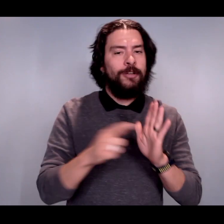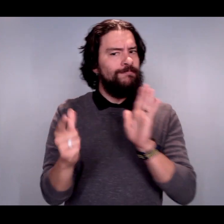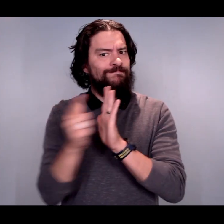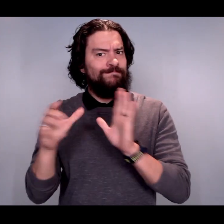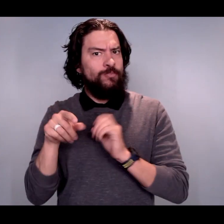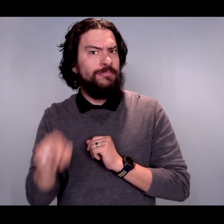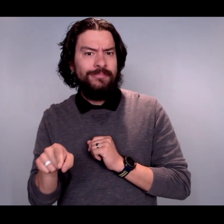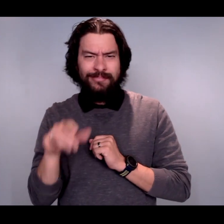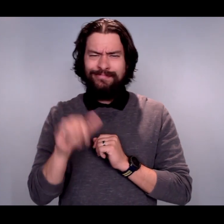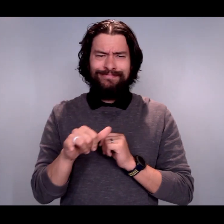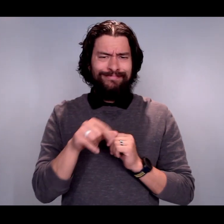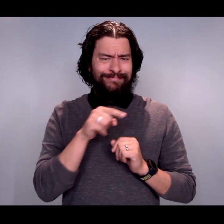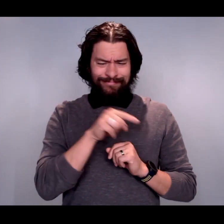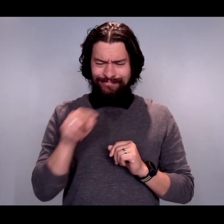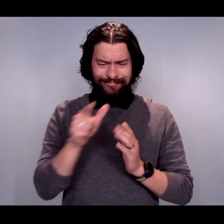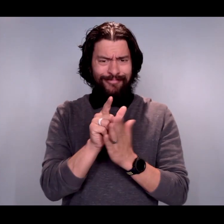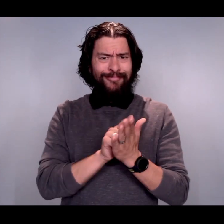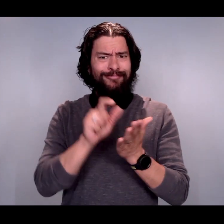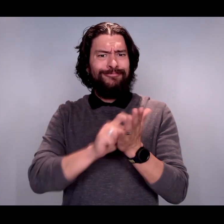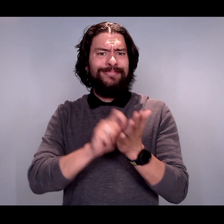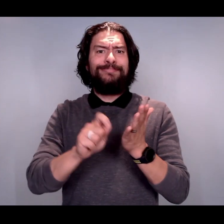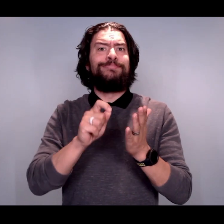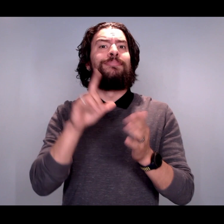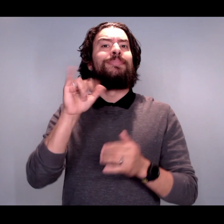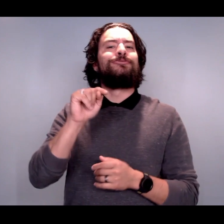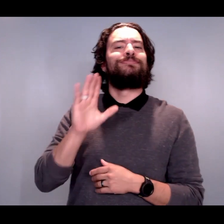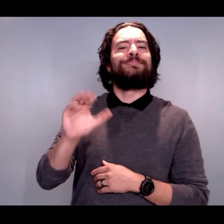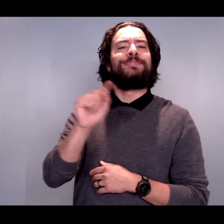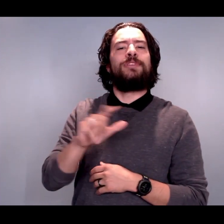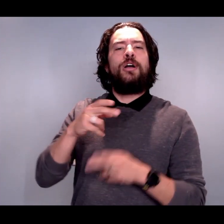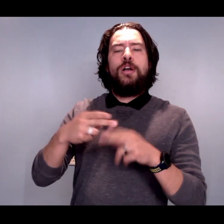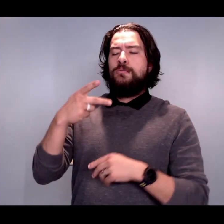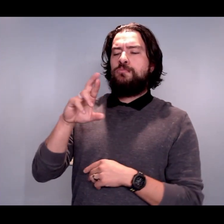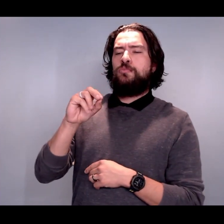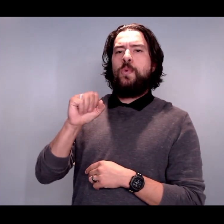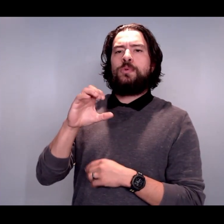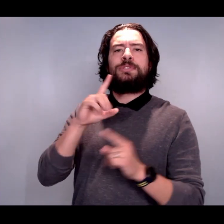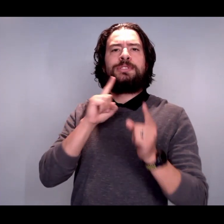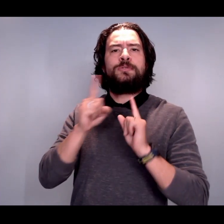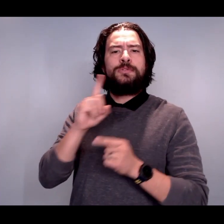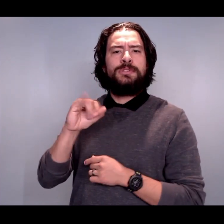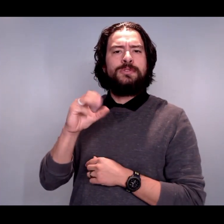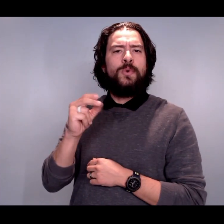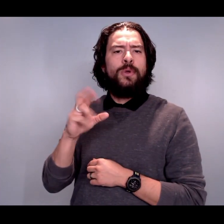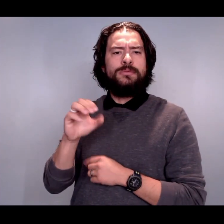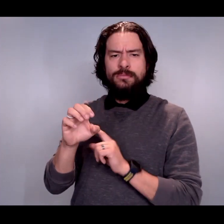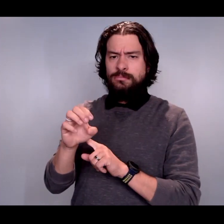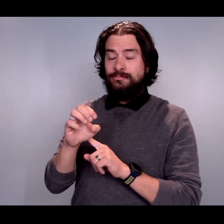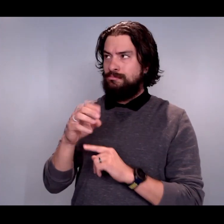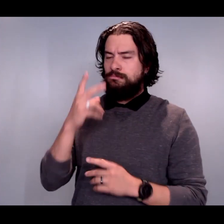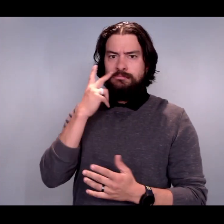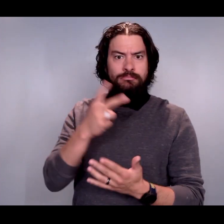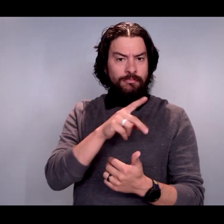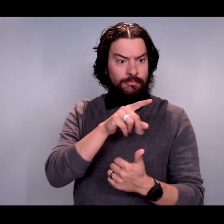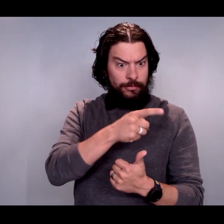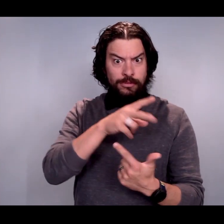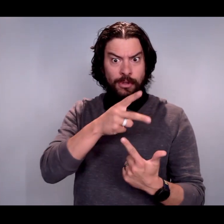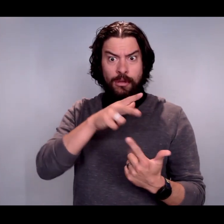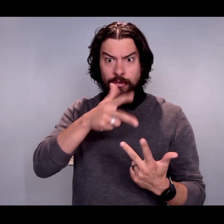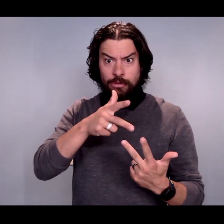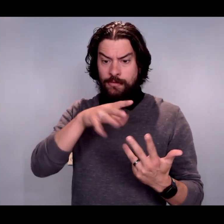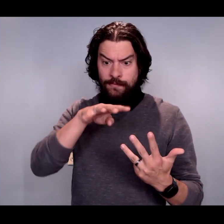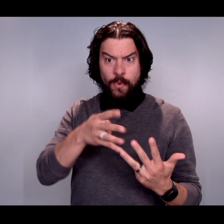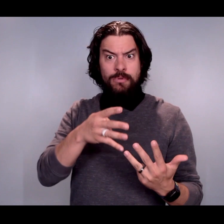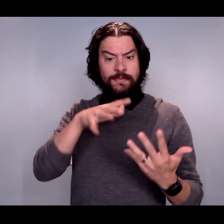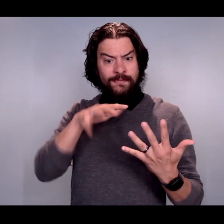do this, thou shalt not do that. Now, these laws are all written in the literary style we call prose discourse, and they're found